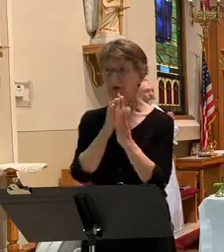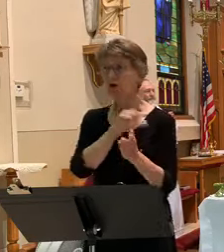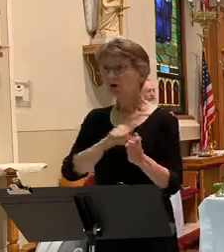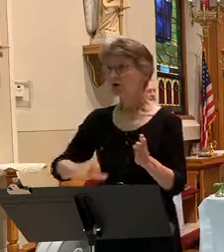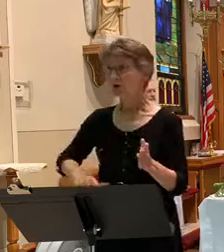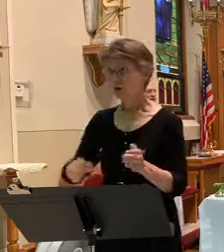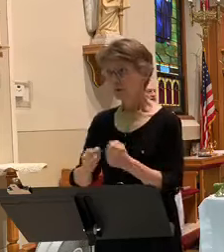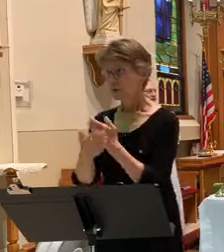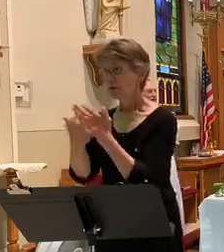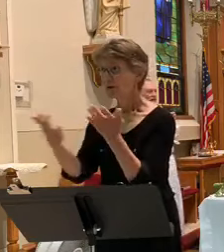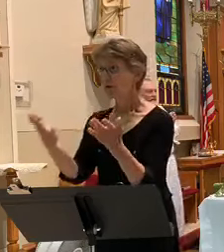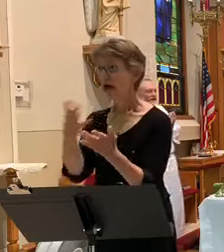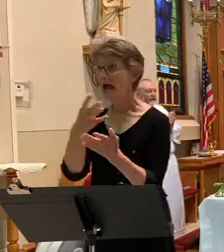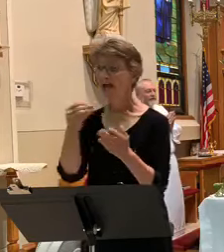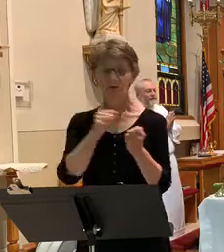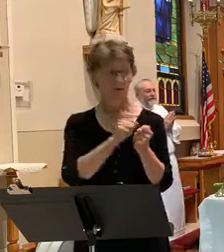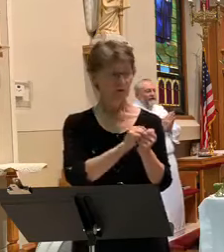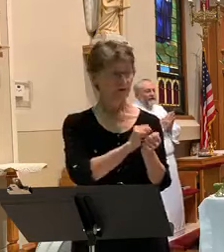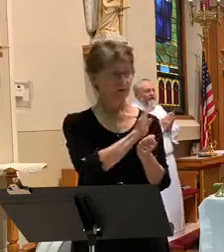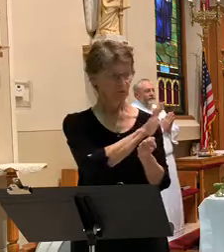The Lord be with you.